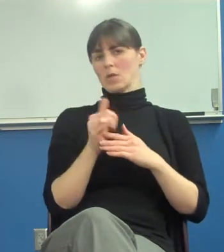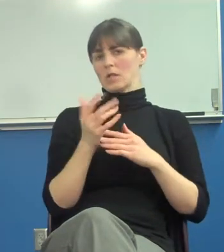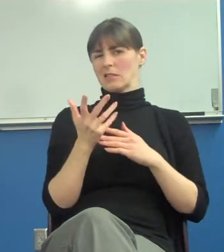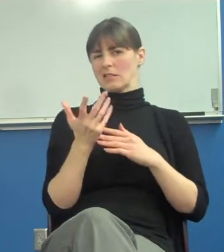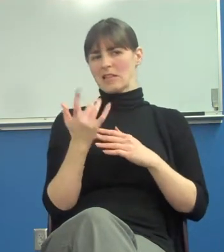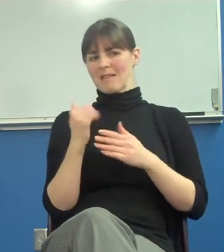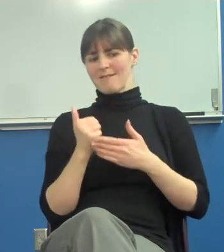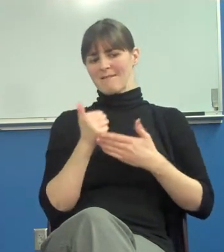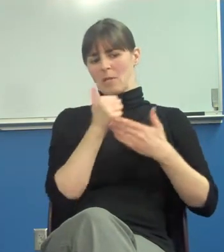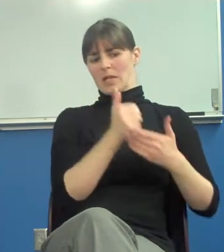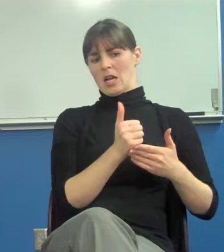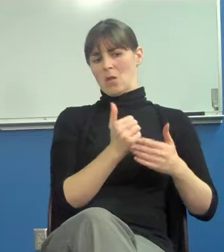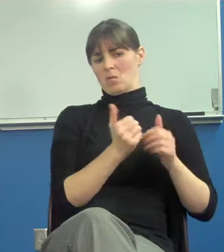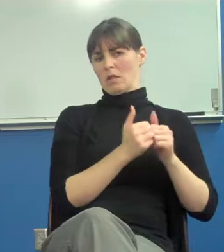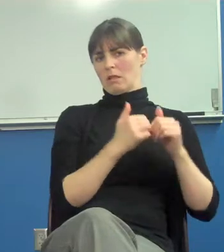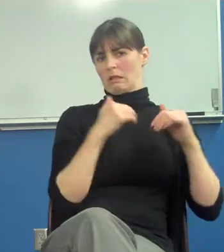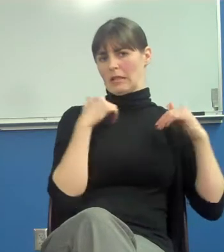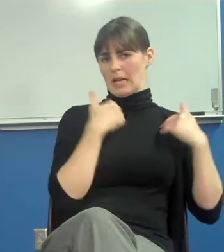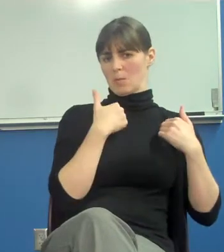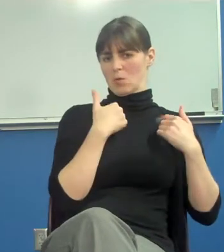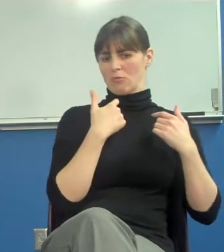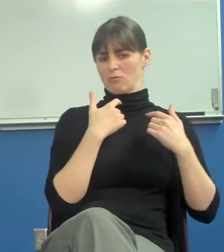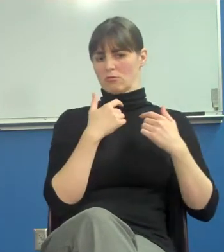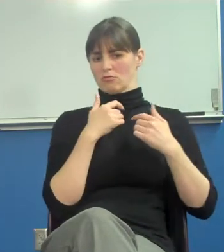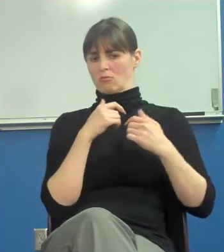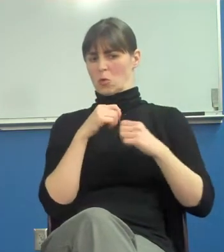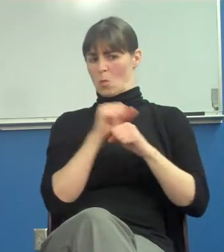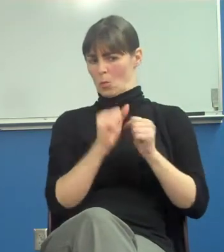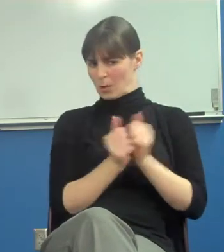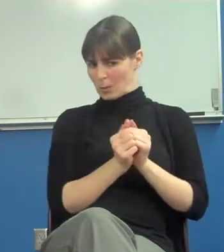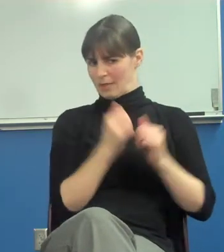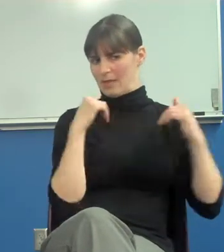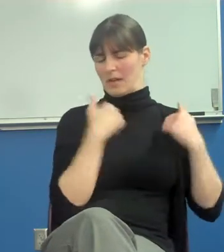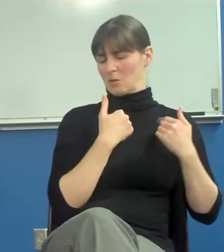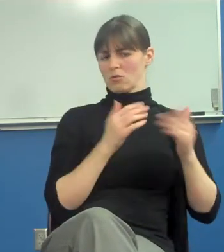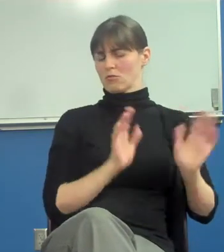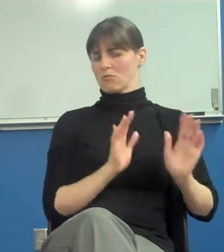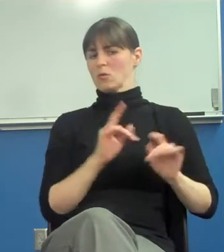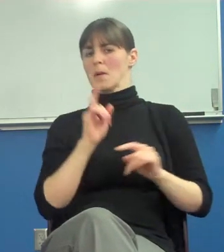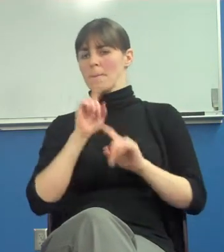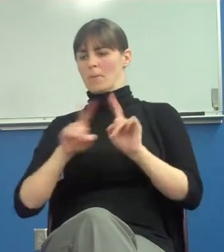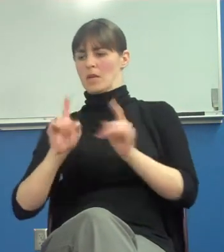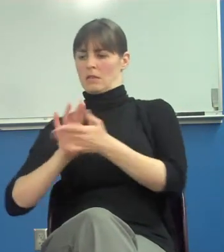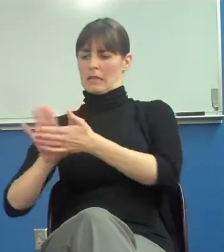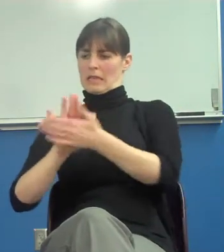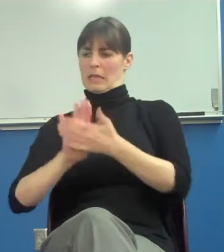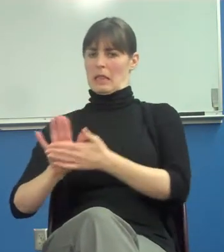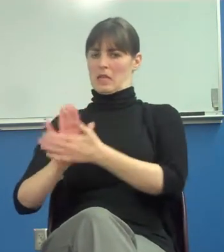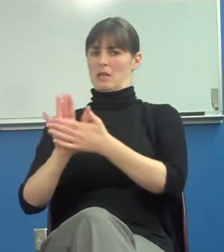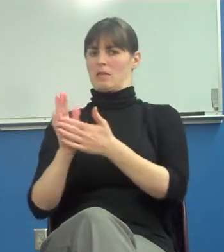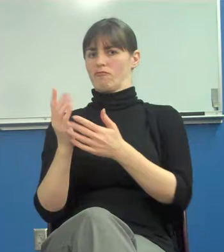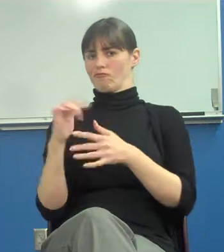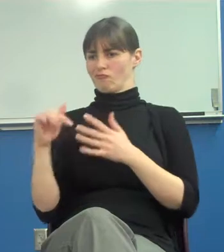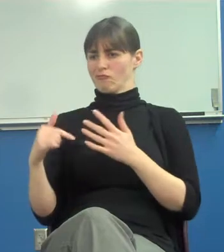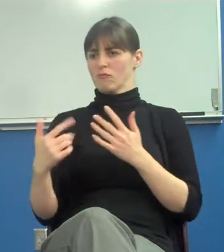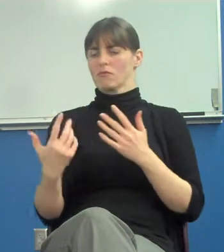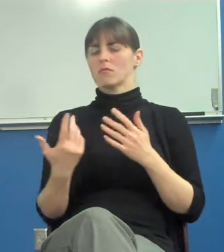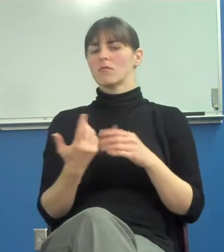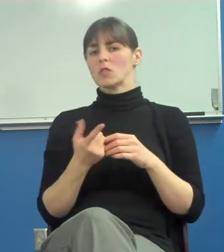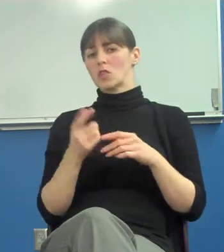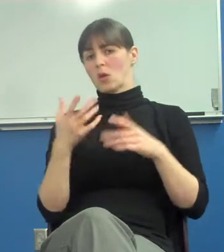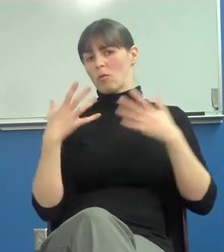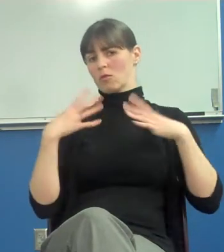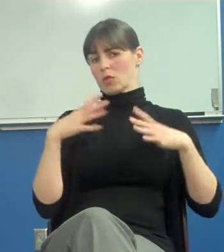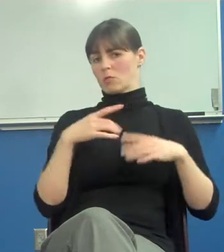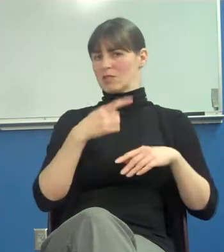you know, animals. I don't think you're working directly with the animals or anything, just kind of helping clean things up. And so if you want to go to that, wear clothes that you